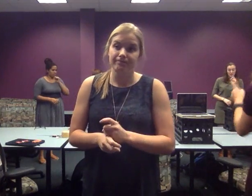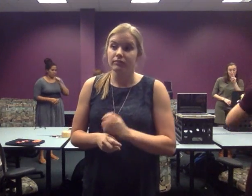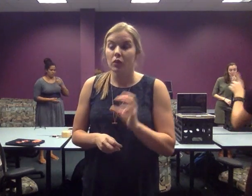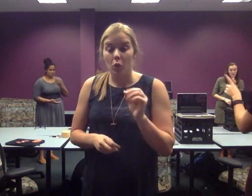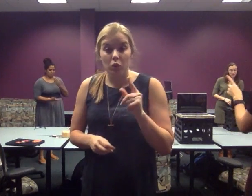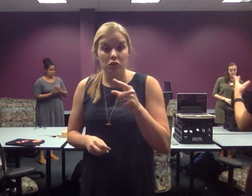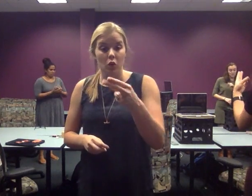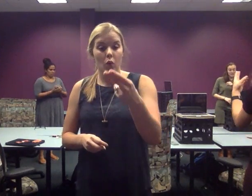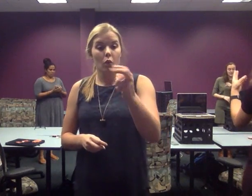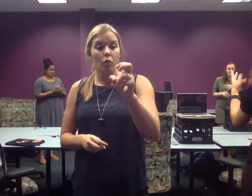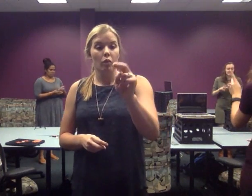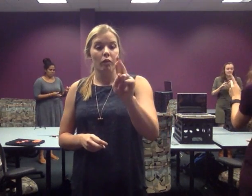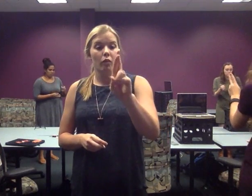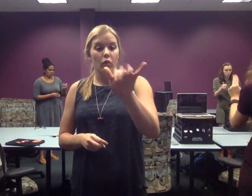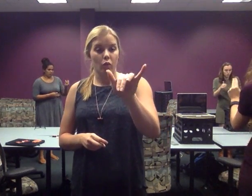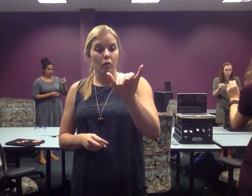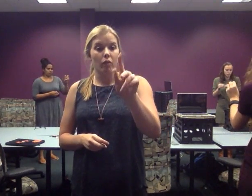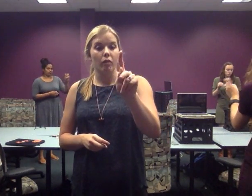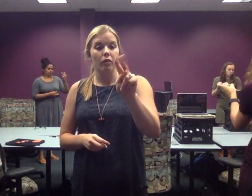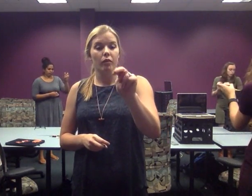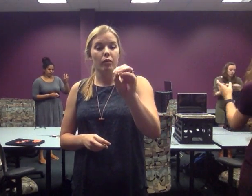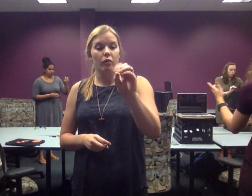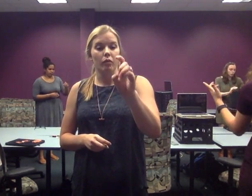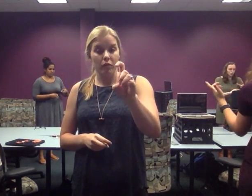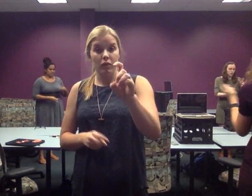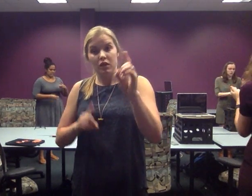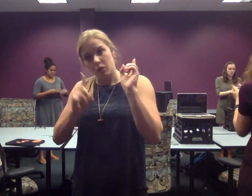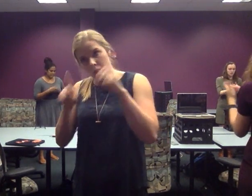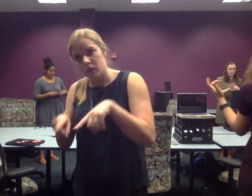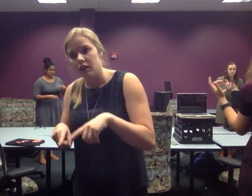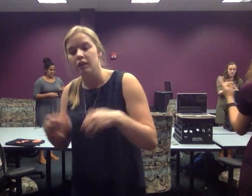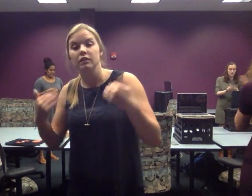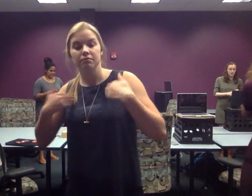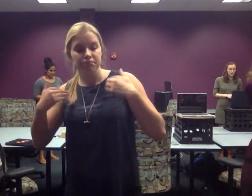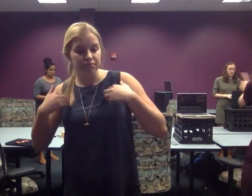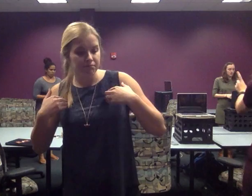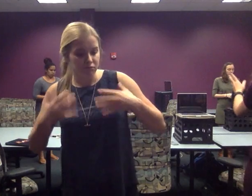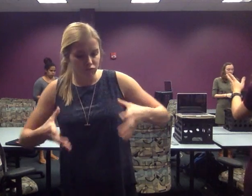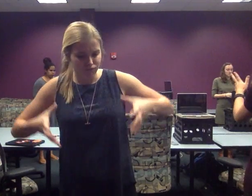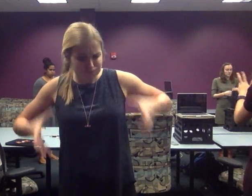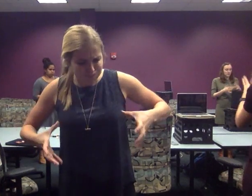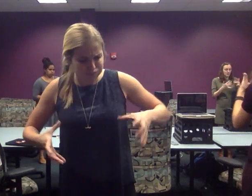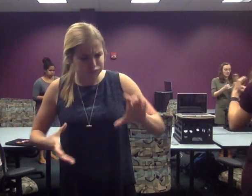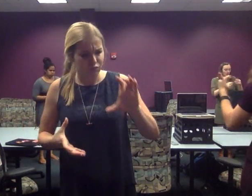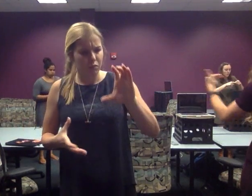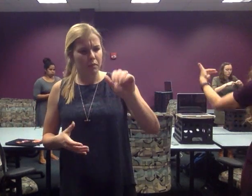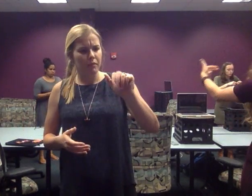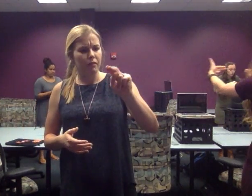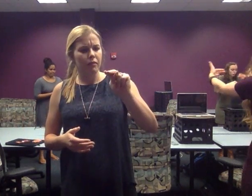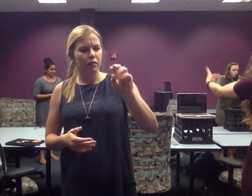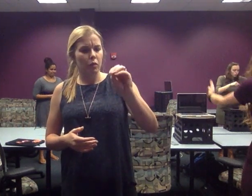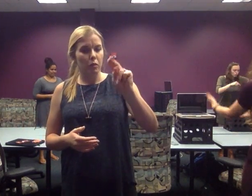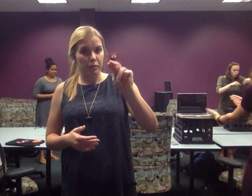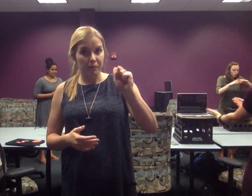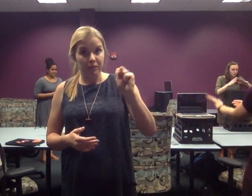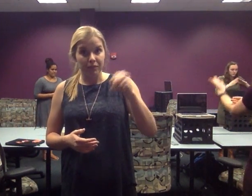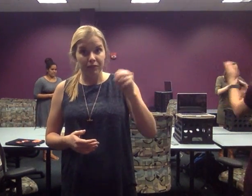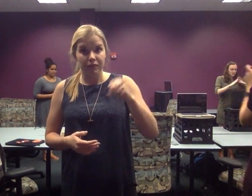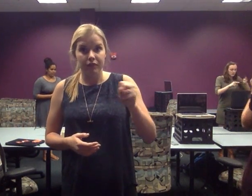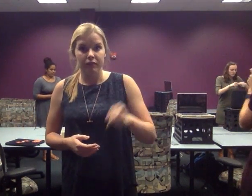Boston. And they set them up around the city so that, here we go, another morning when the British wake up, all of a sudden they're looking at all these